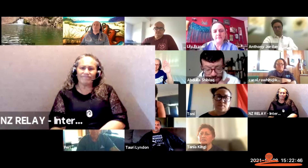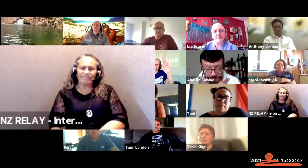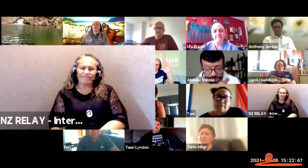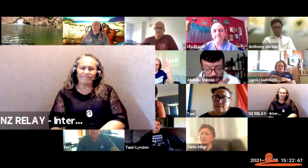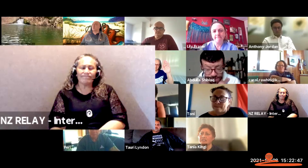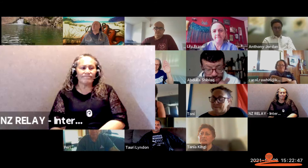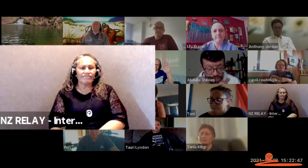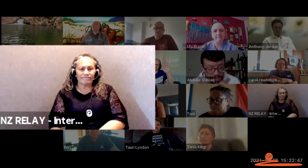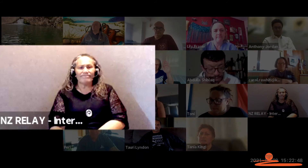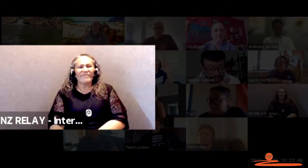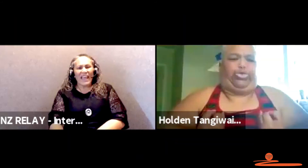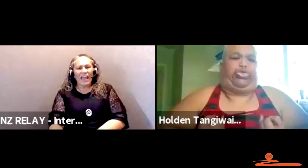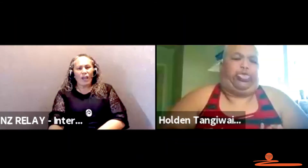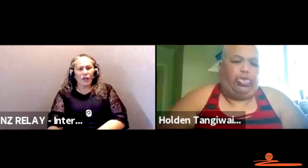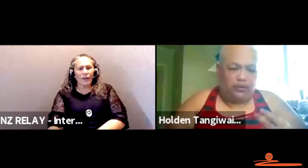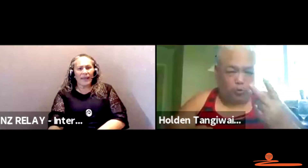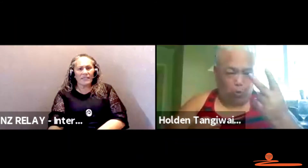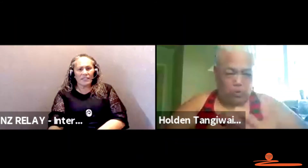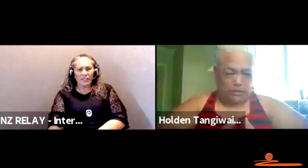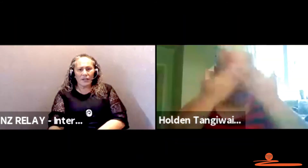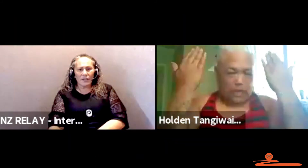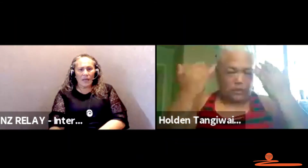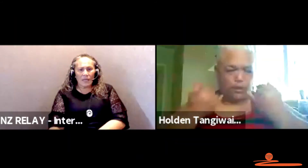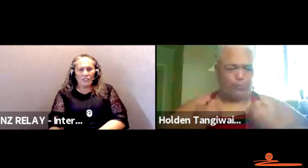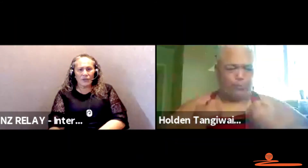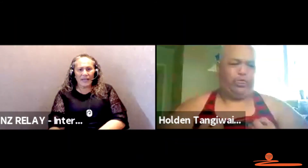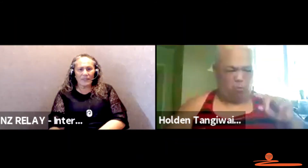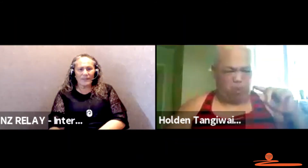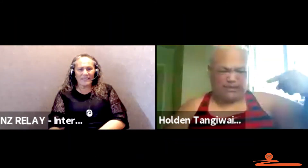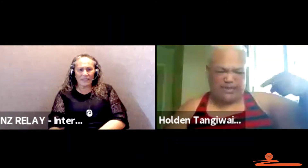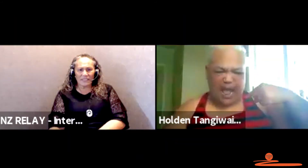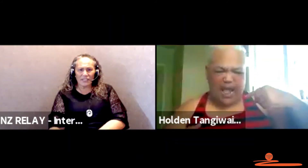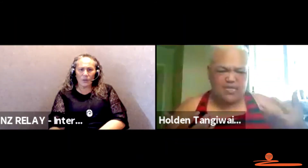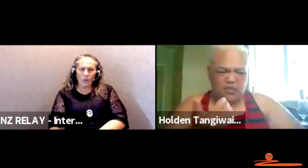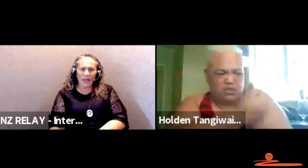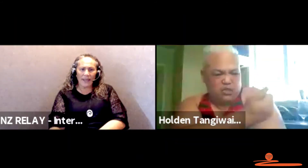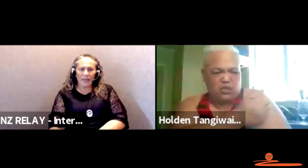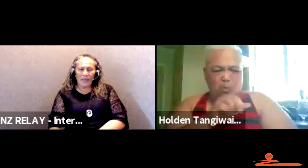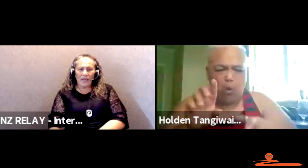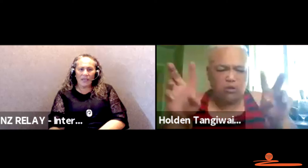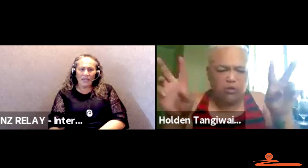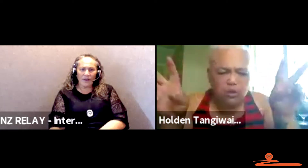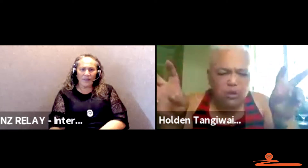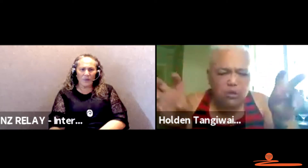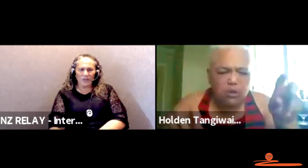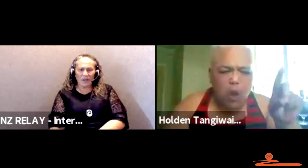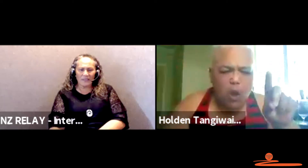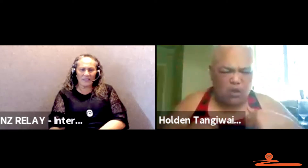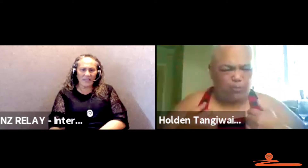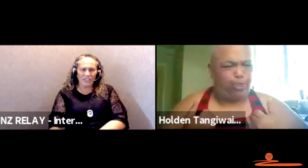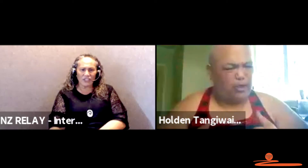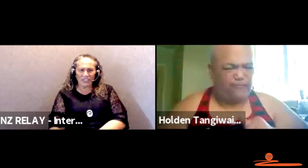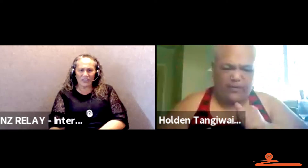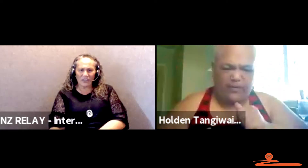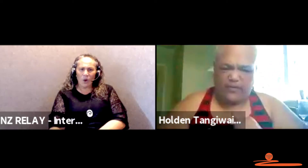At our next hui, You know, and, you know, 2 days I was sick. I didn't know why. You know, and I thought, you know, is it